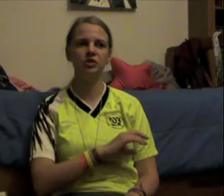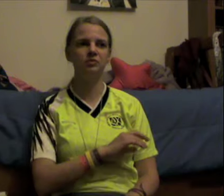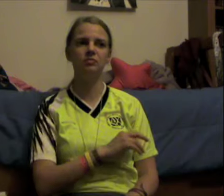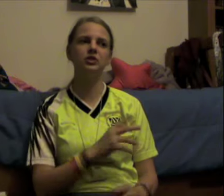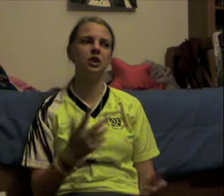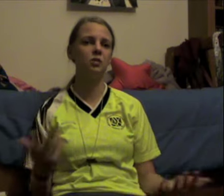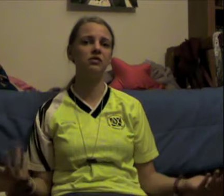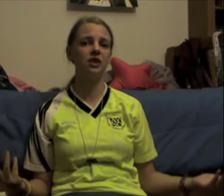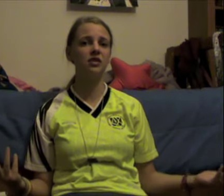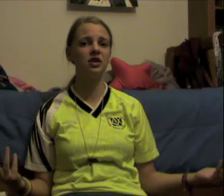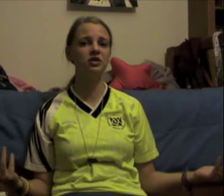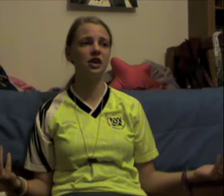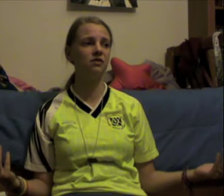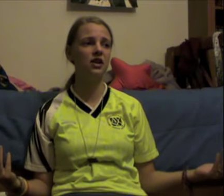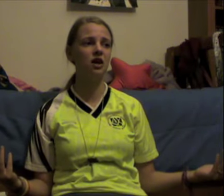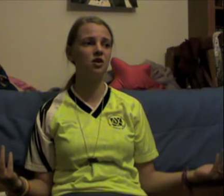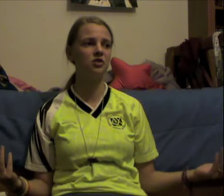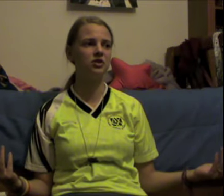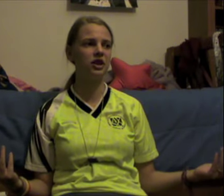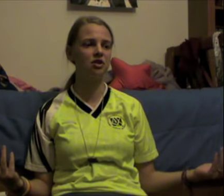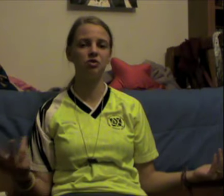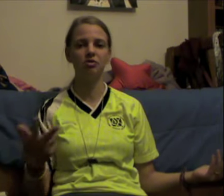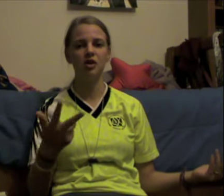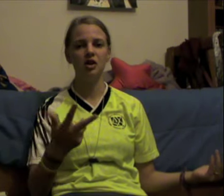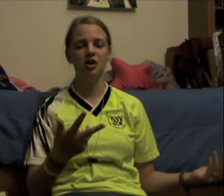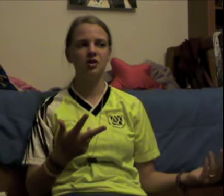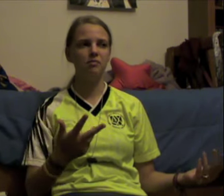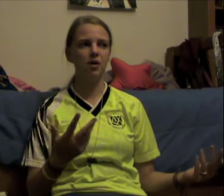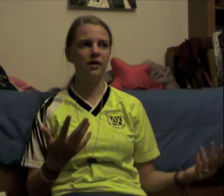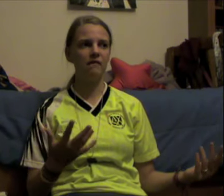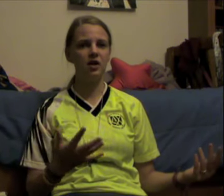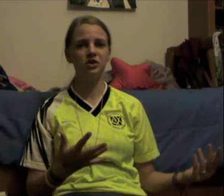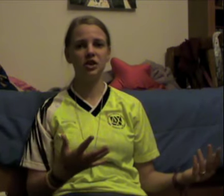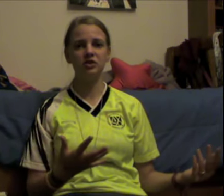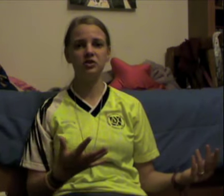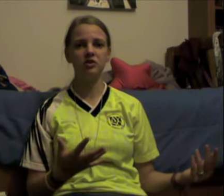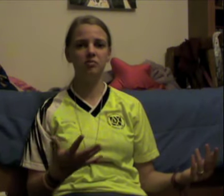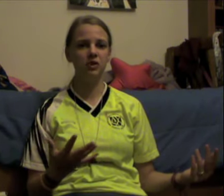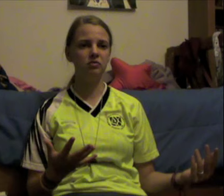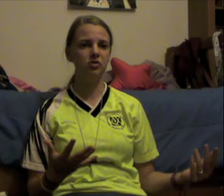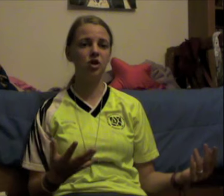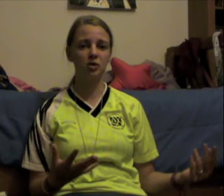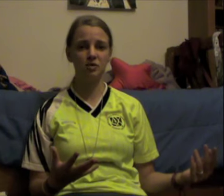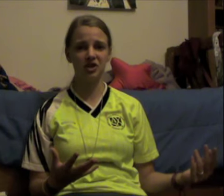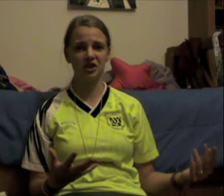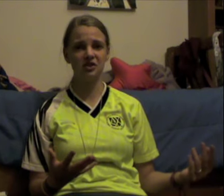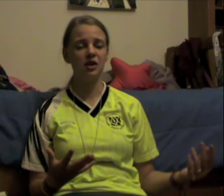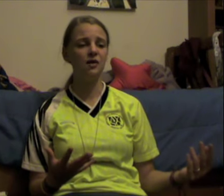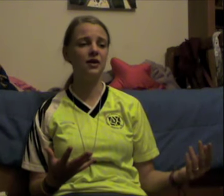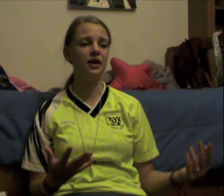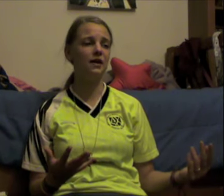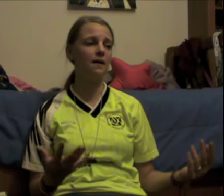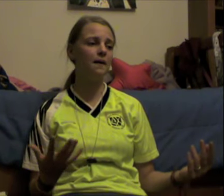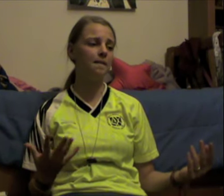just tick away really fast. Like, right now, though, it's, like, probably five seconds of me just talking about seconds. Okay, um,